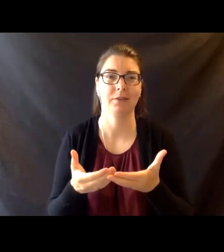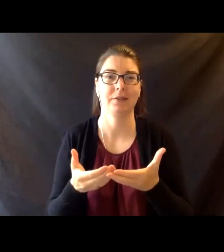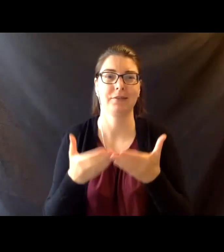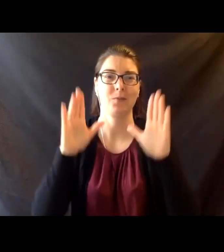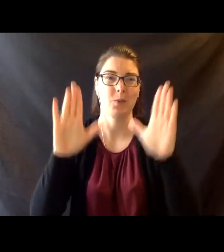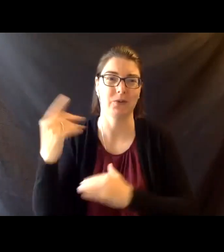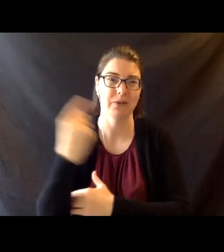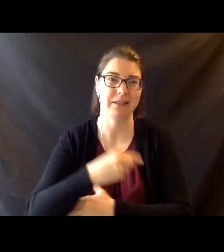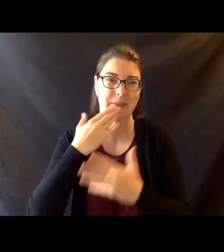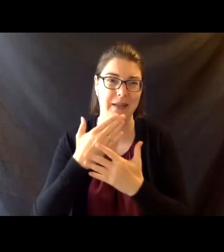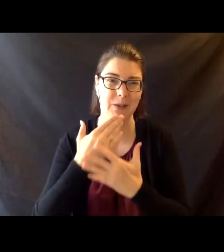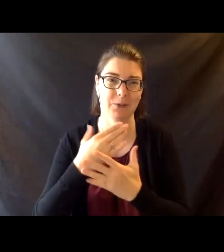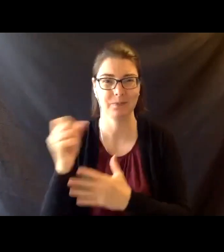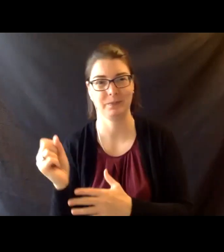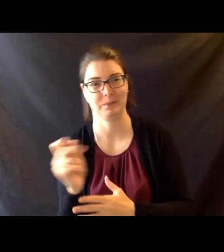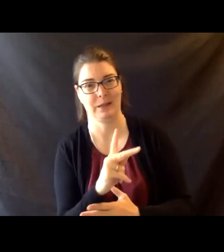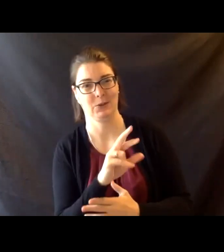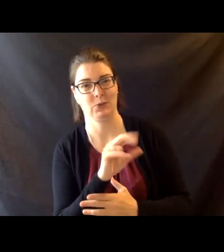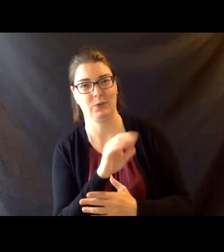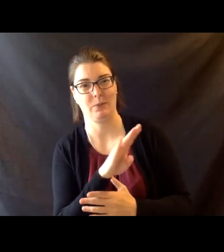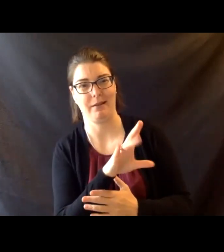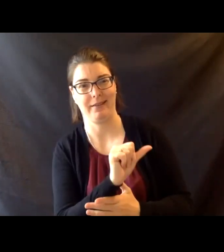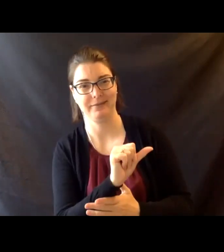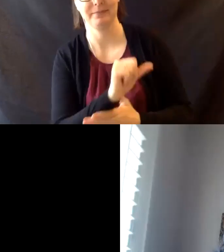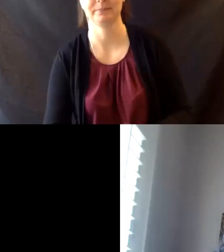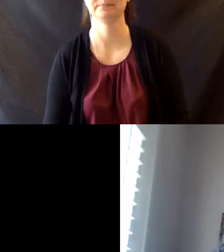day. Back to you, Rebecca.